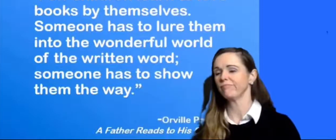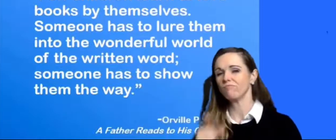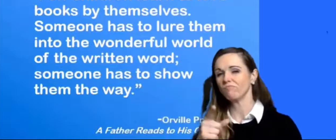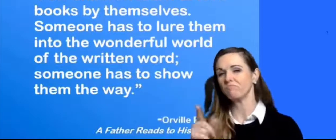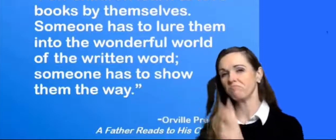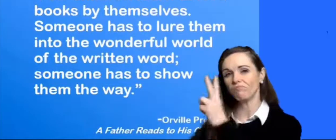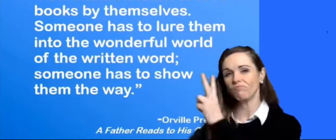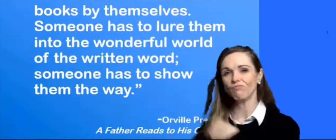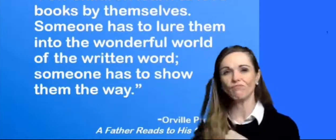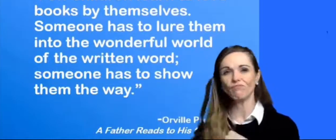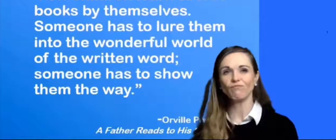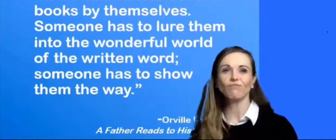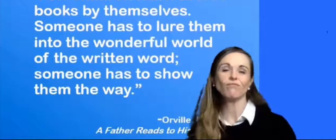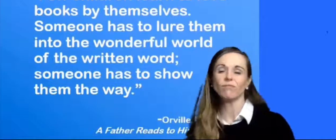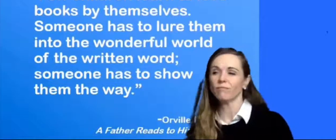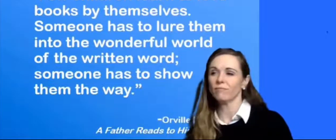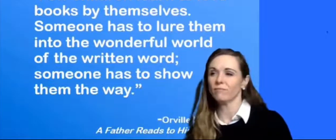works.